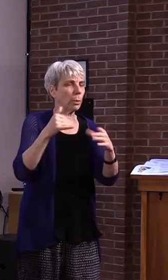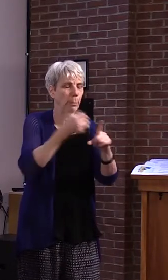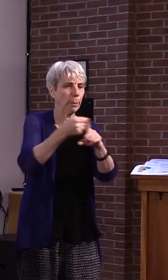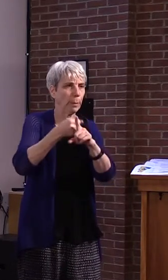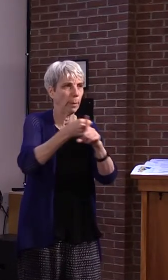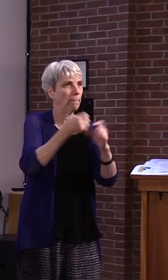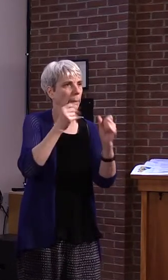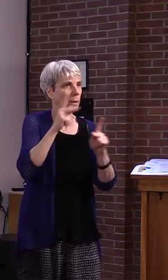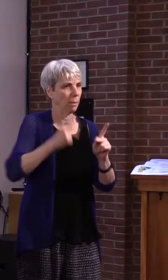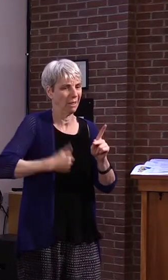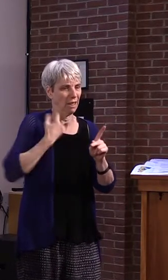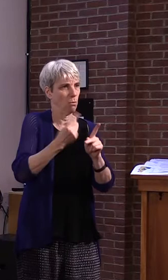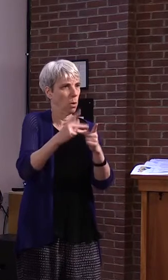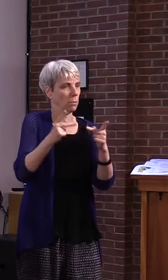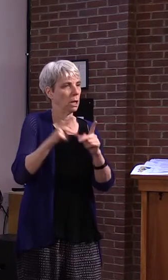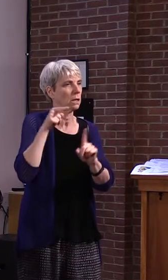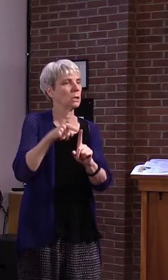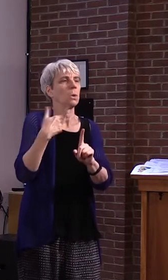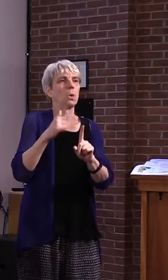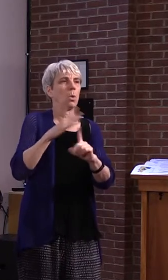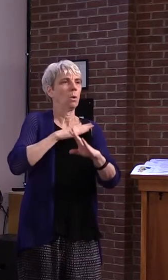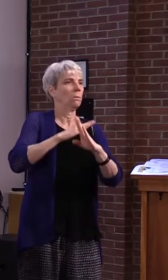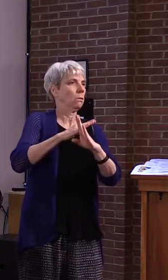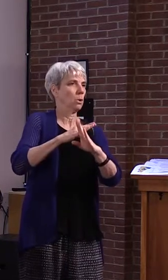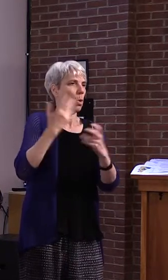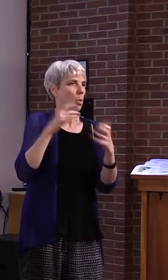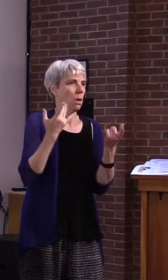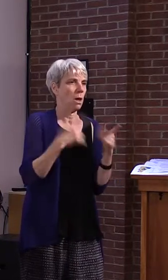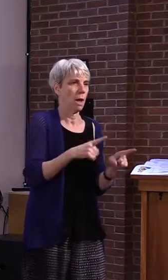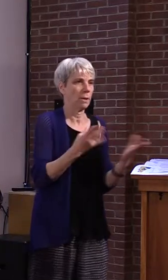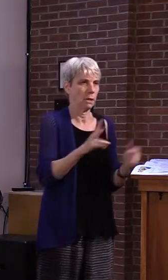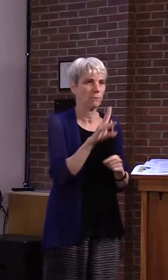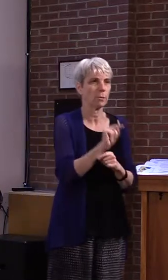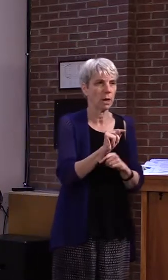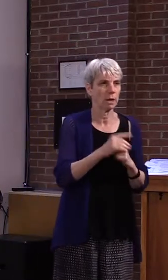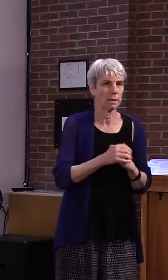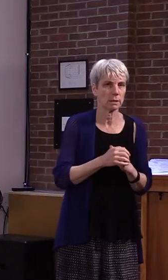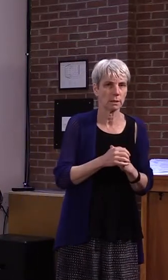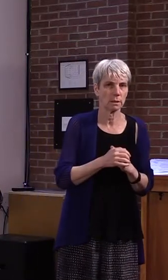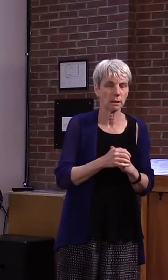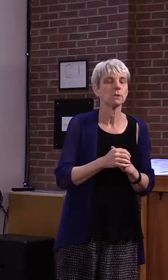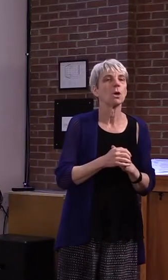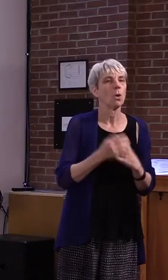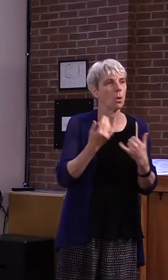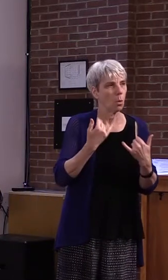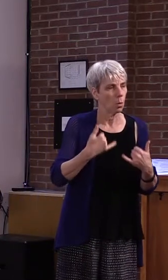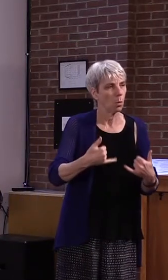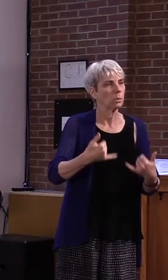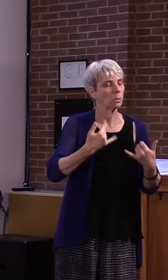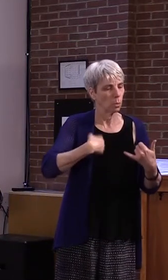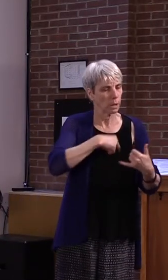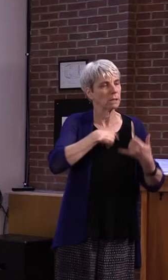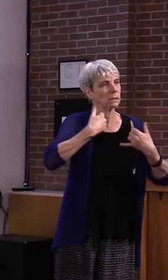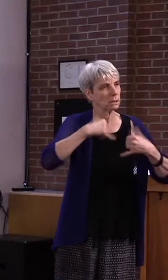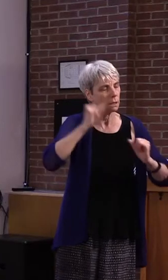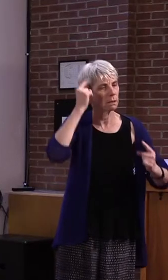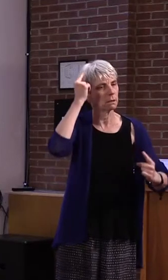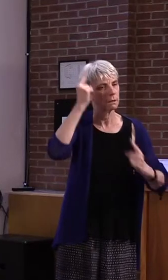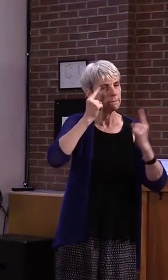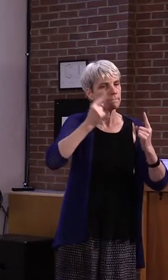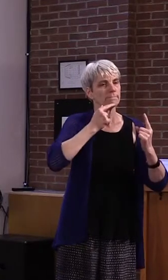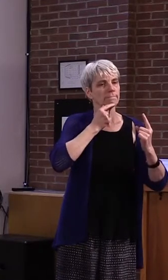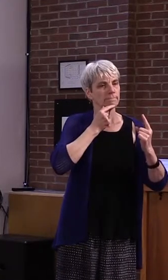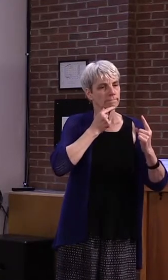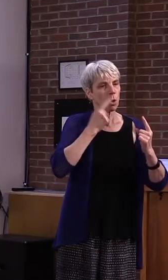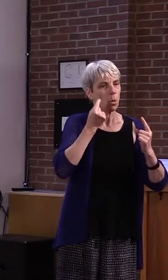against any of that happening. We're still looking at the procedures for